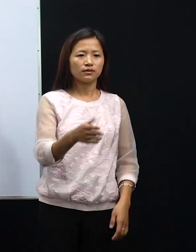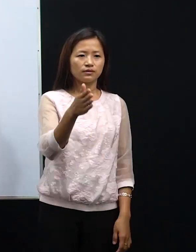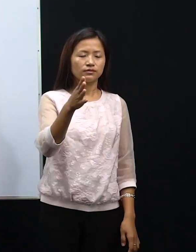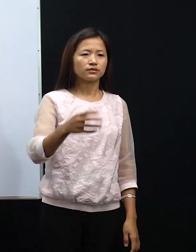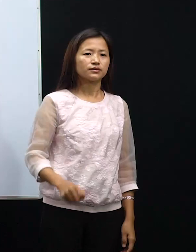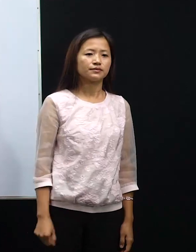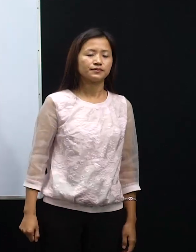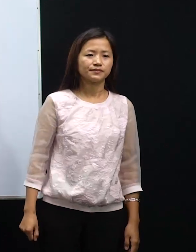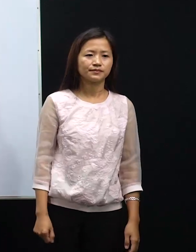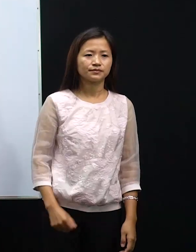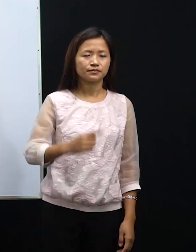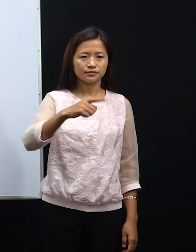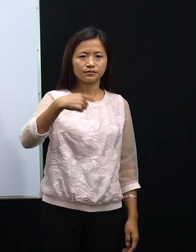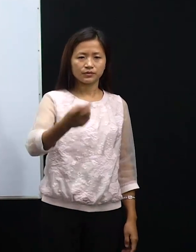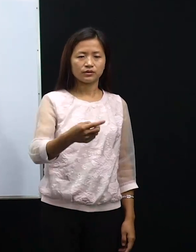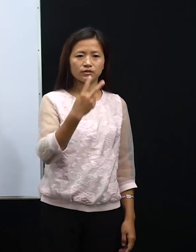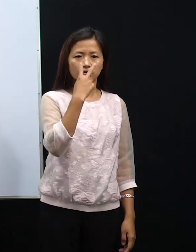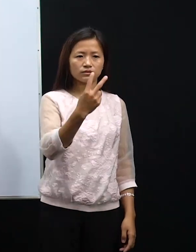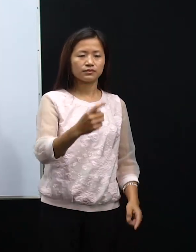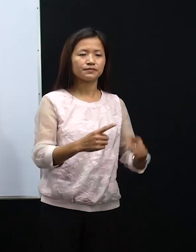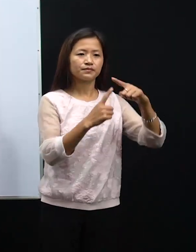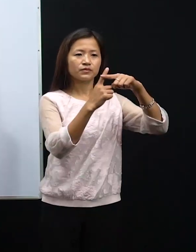them. Now let's look at the next topic.